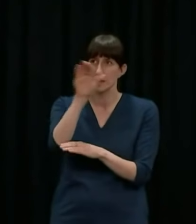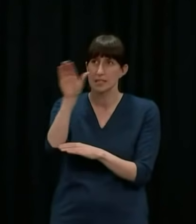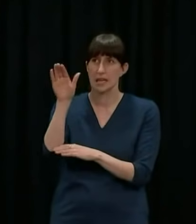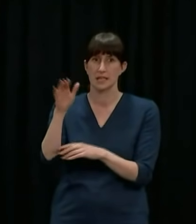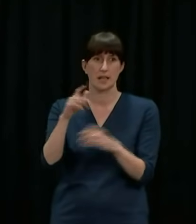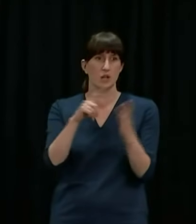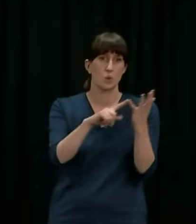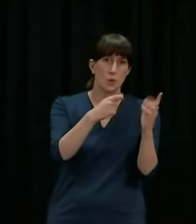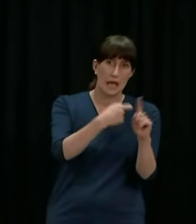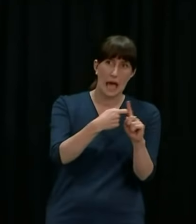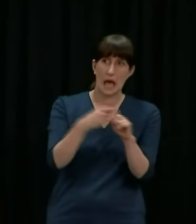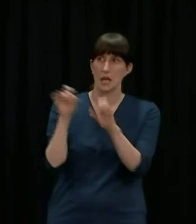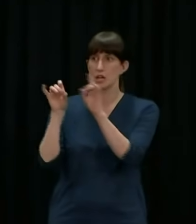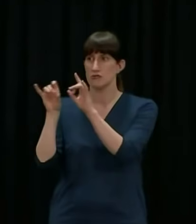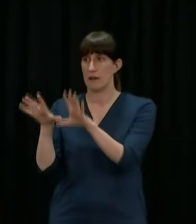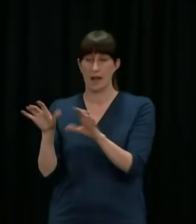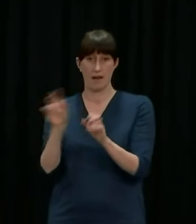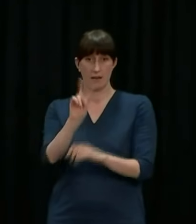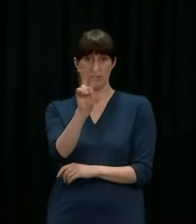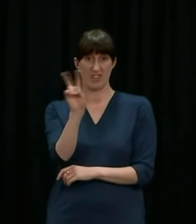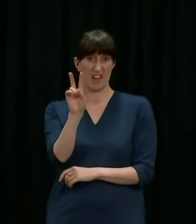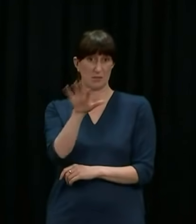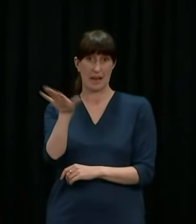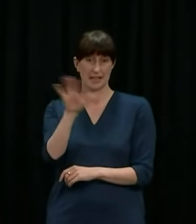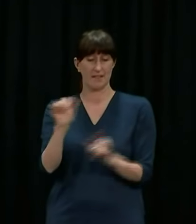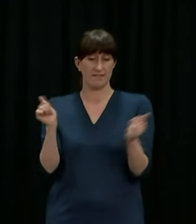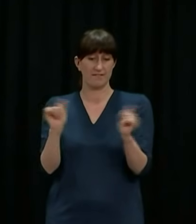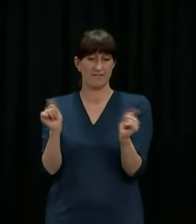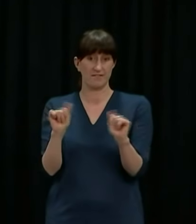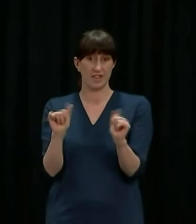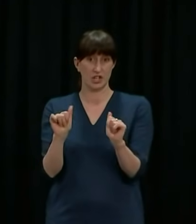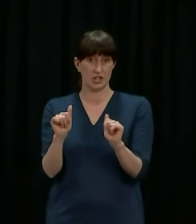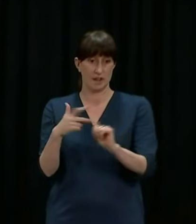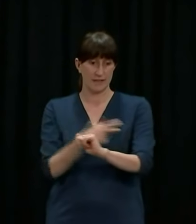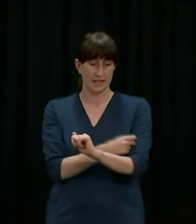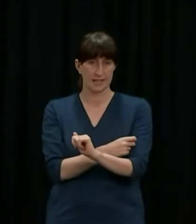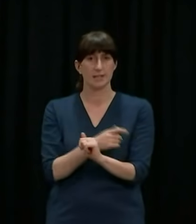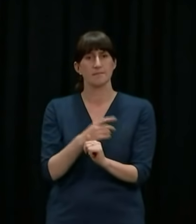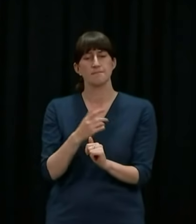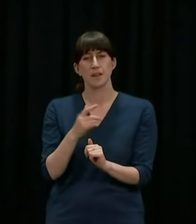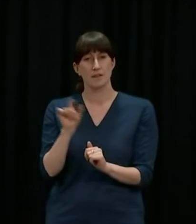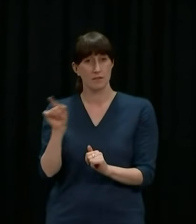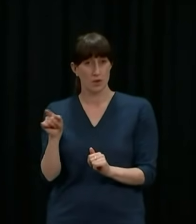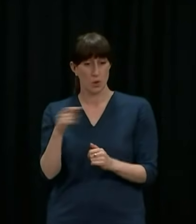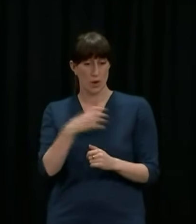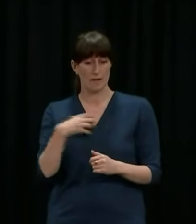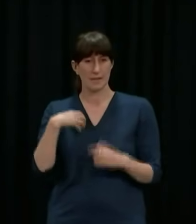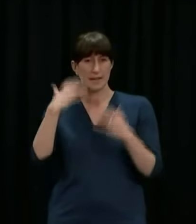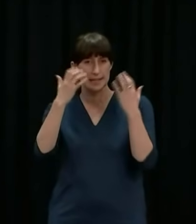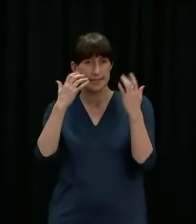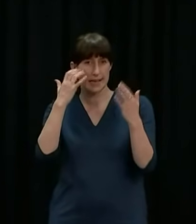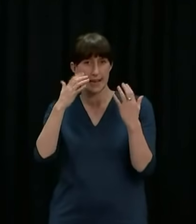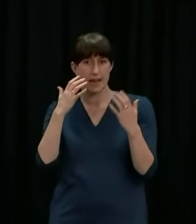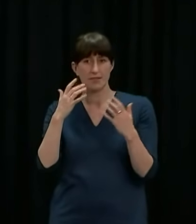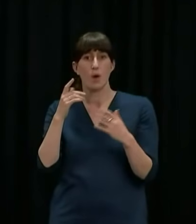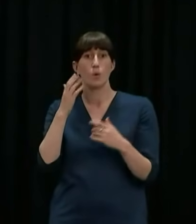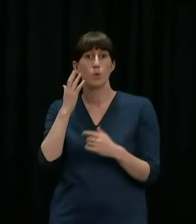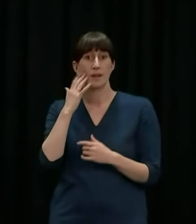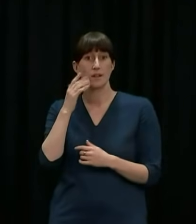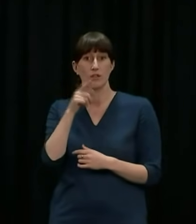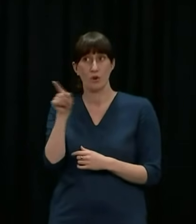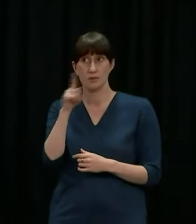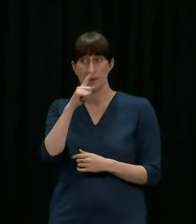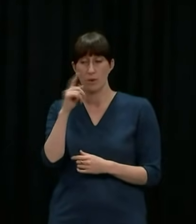Australia, who are double vaccinated, to come back and use MIQ for a shorter period of time so that you can put more people through the system? We are